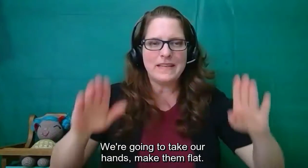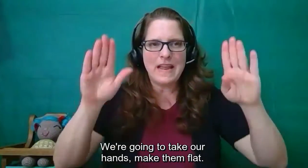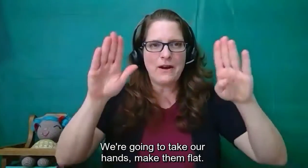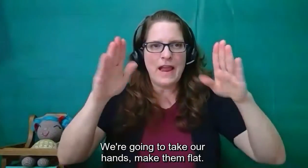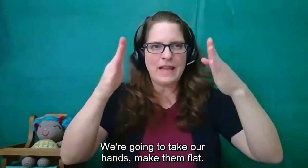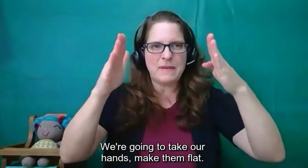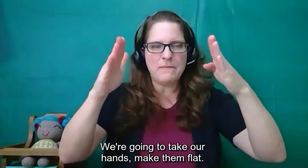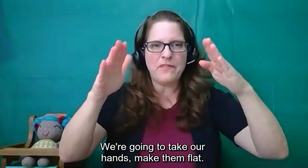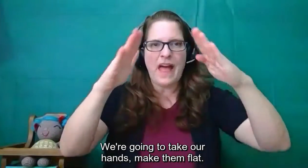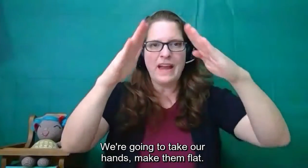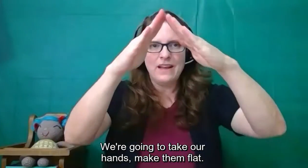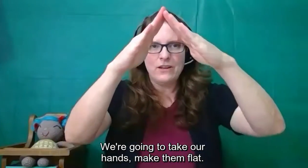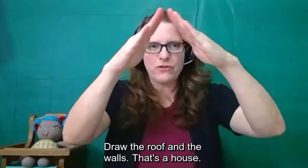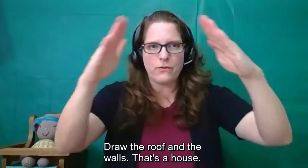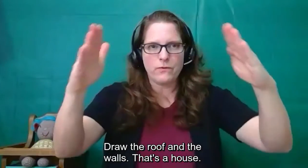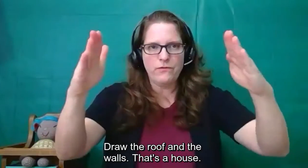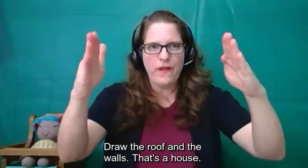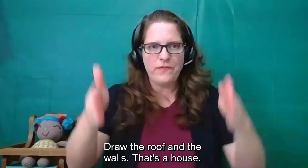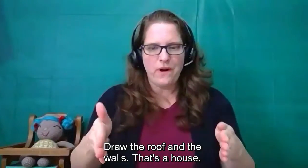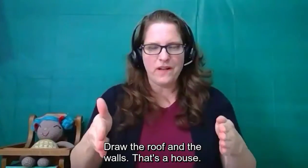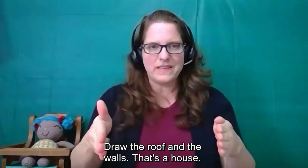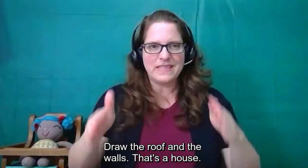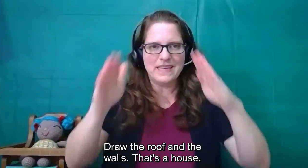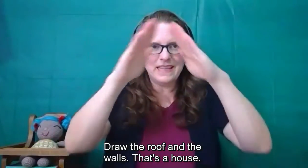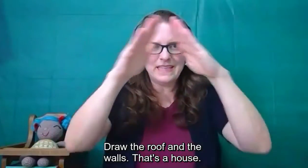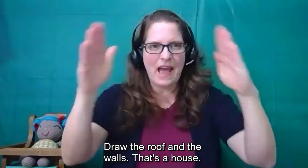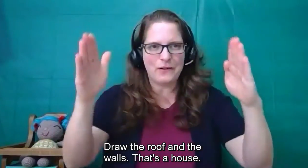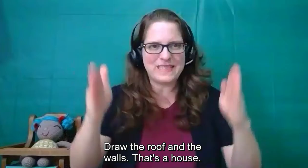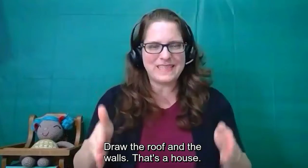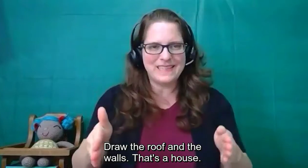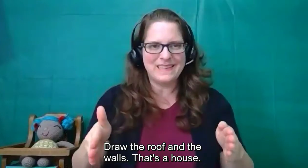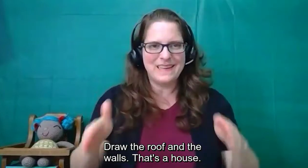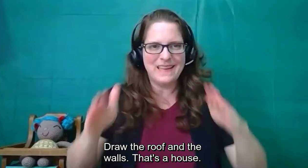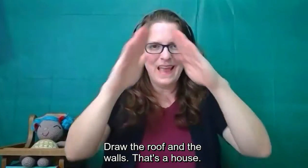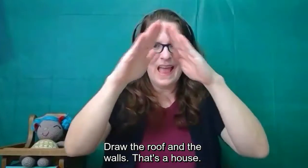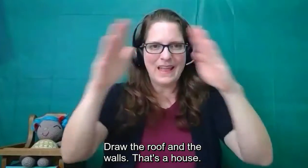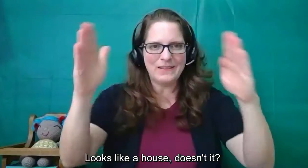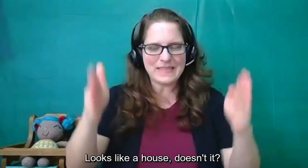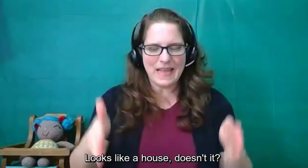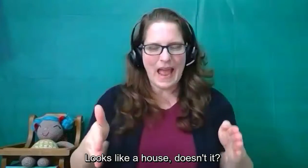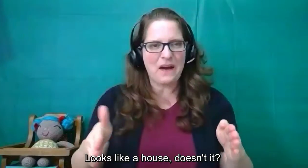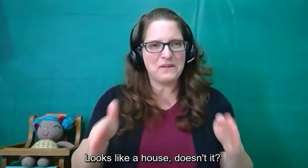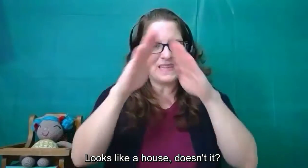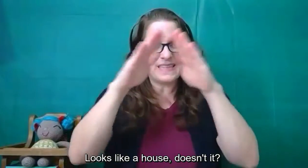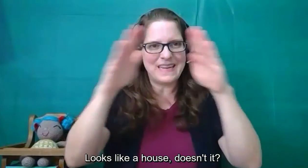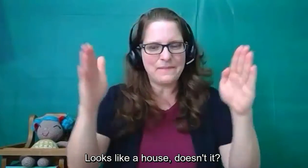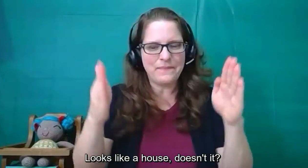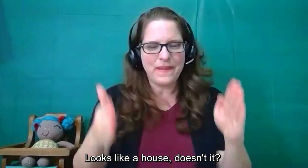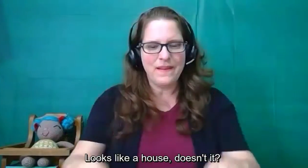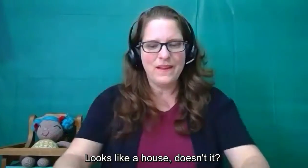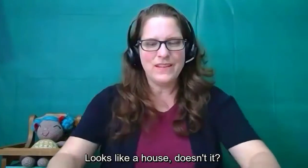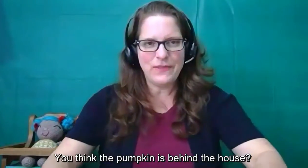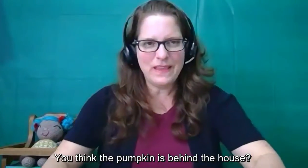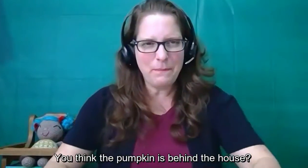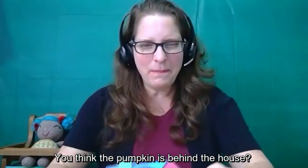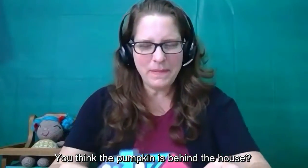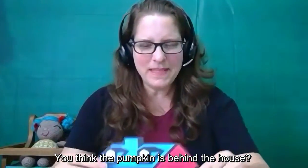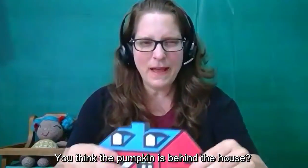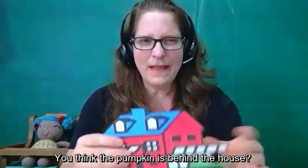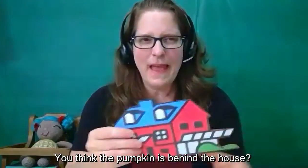take our hands, make them flat, draw the roof and the walls. That's a house. Looks like a house, doesn't it? You think the pumpkin's behind the